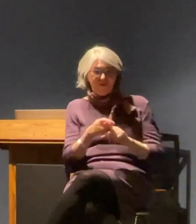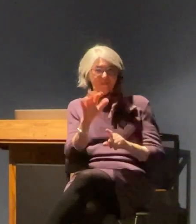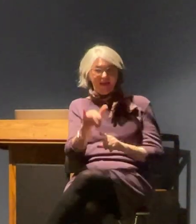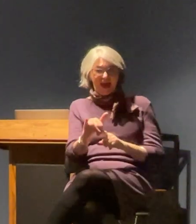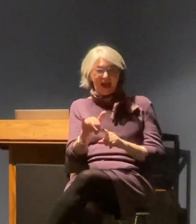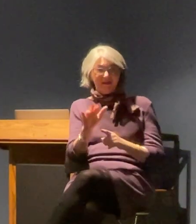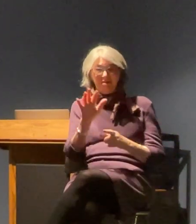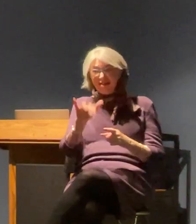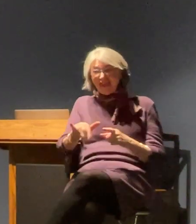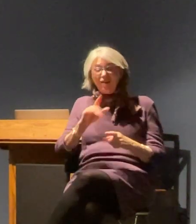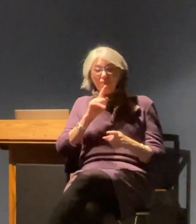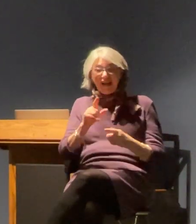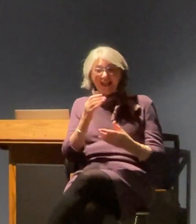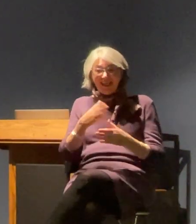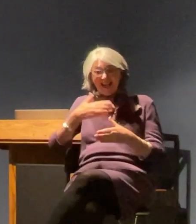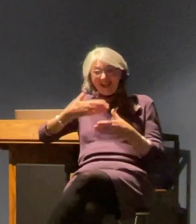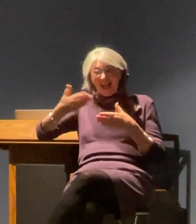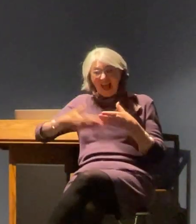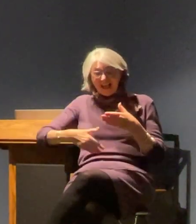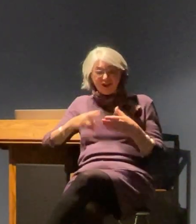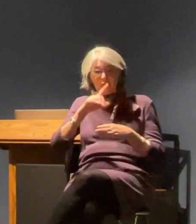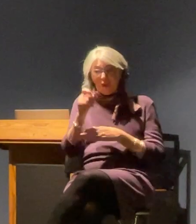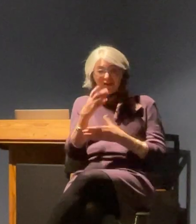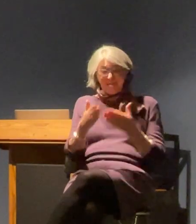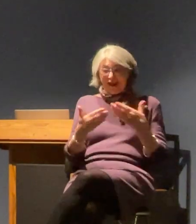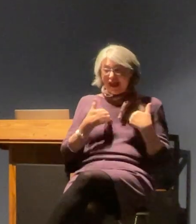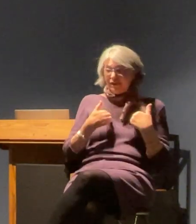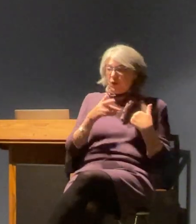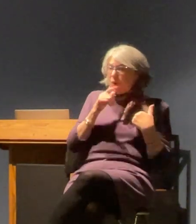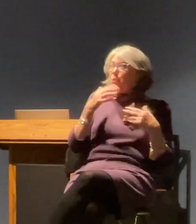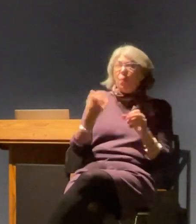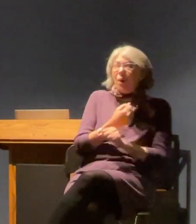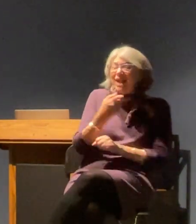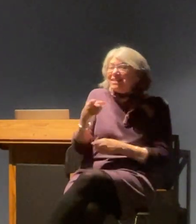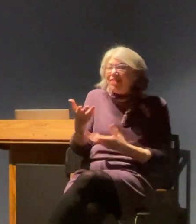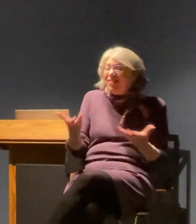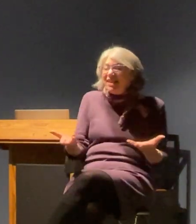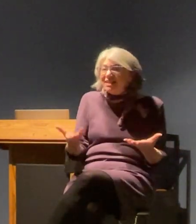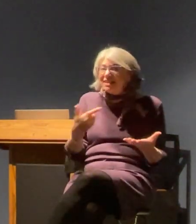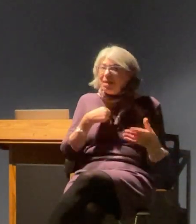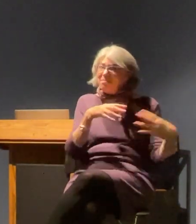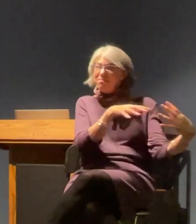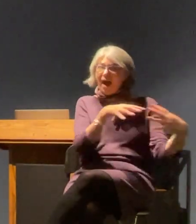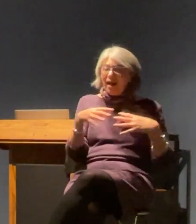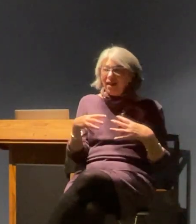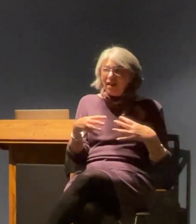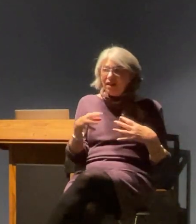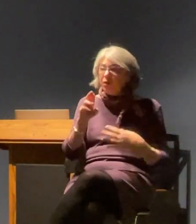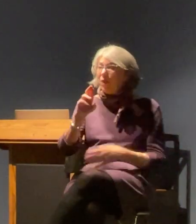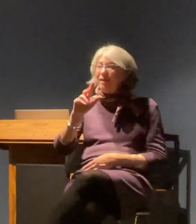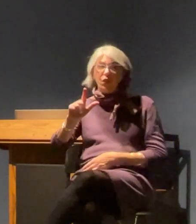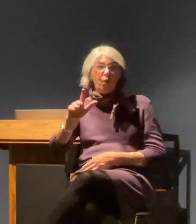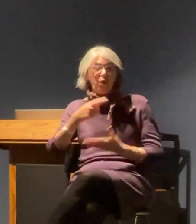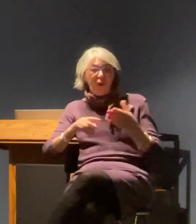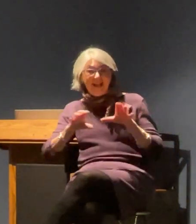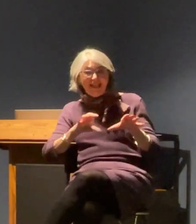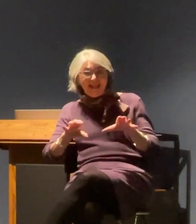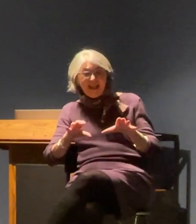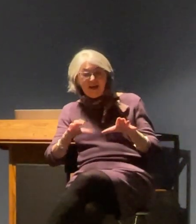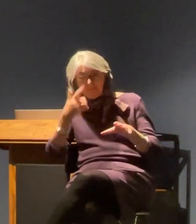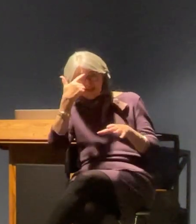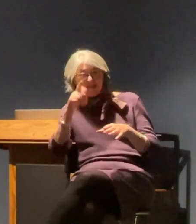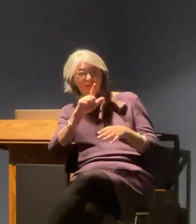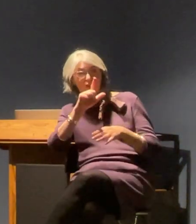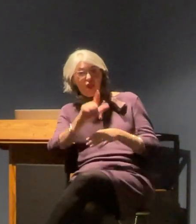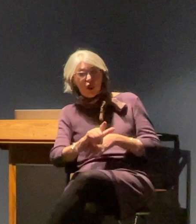ends with it's a question that you may have: who wins in this transaction? Who wins in this battle? Because what Ralph Lauren did as a result of the